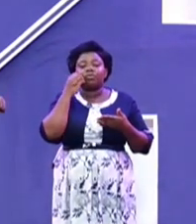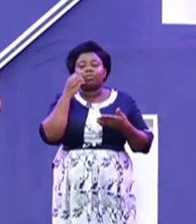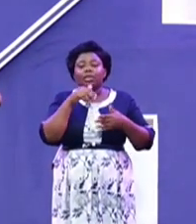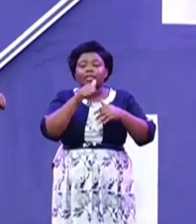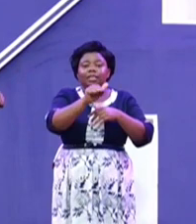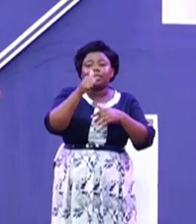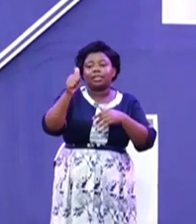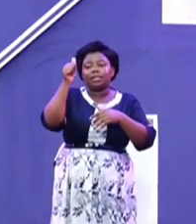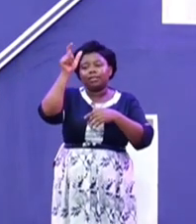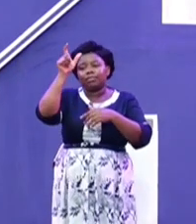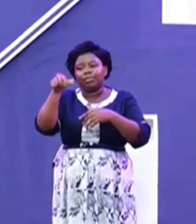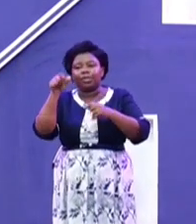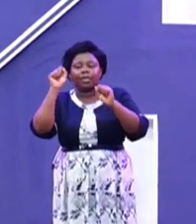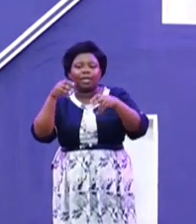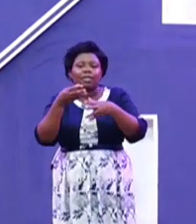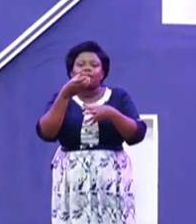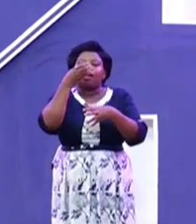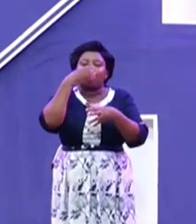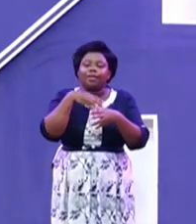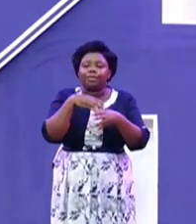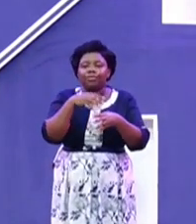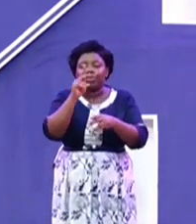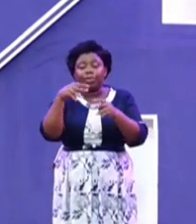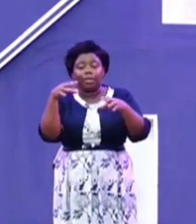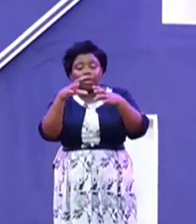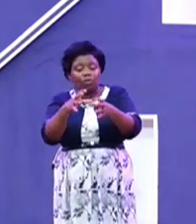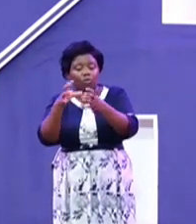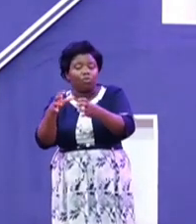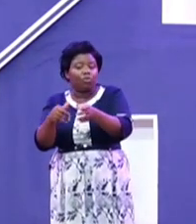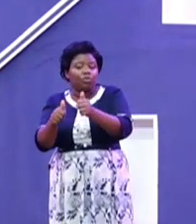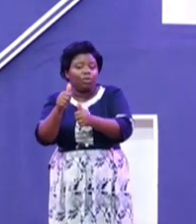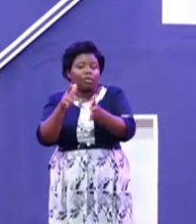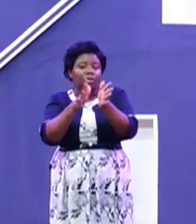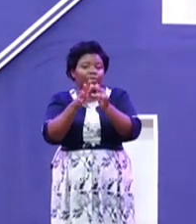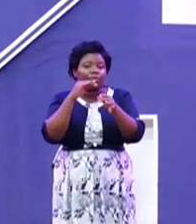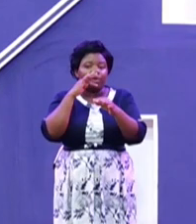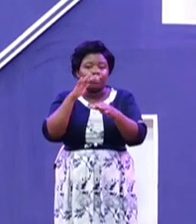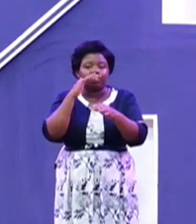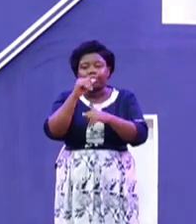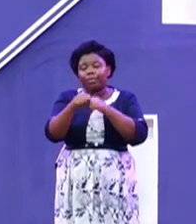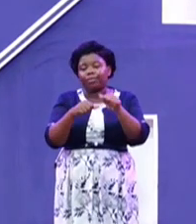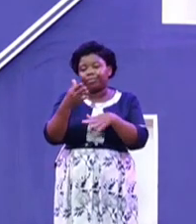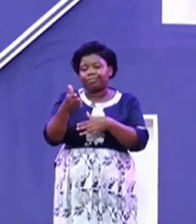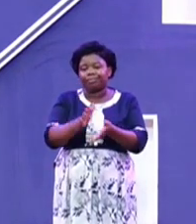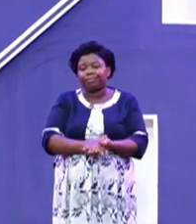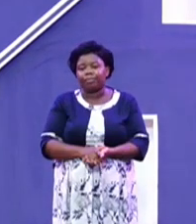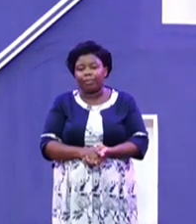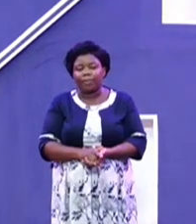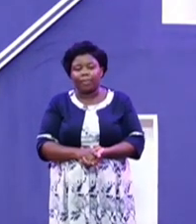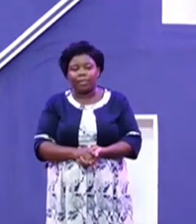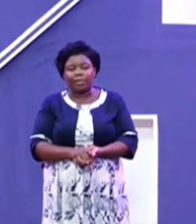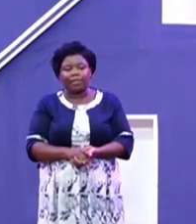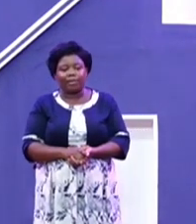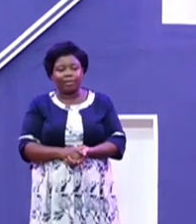muntu aleme kufikka ali mu kategori y'abantu abo Bayibuli gyeyogerako kitegedde